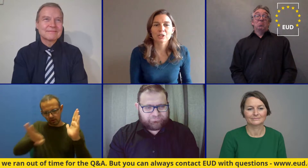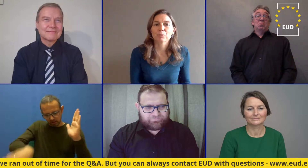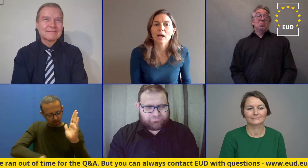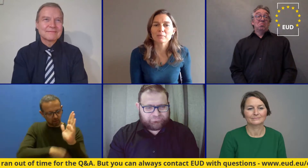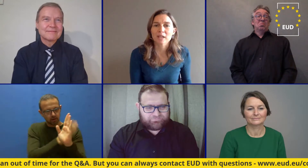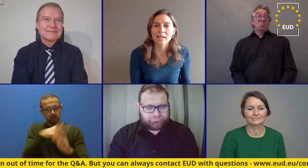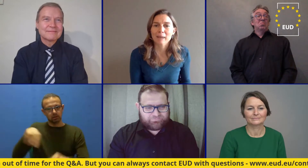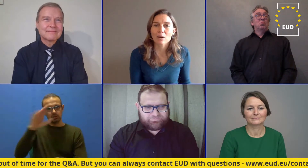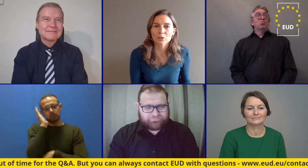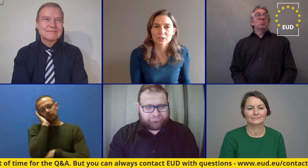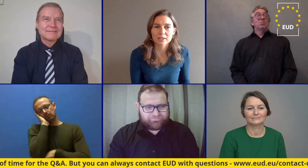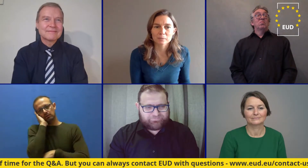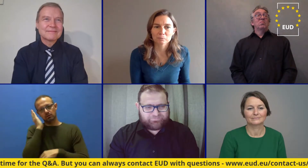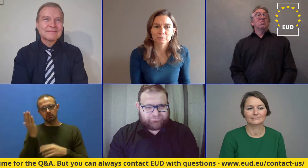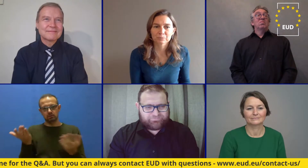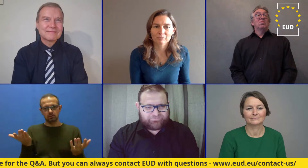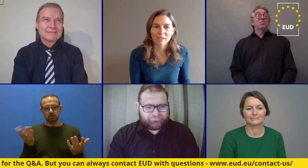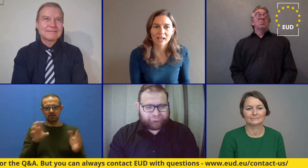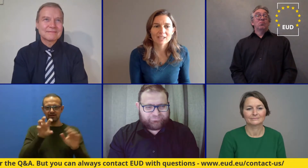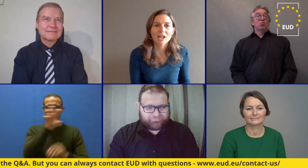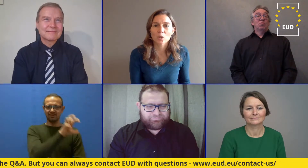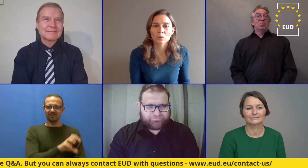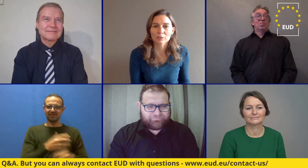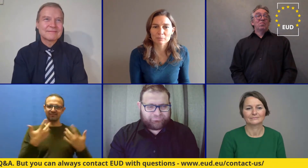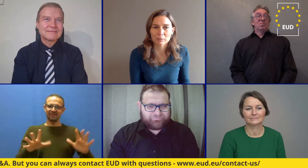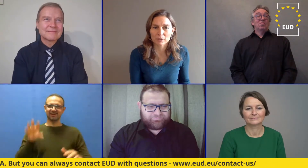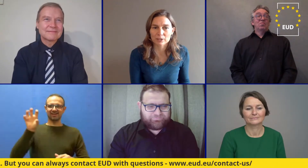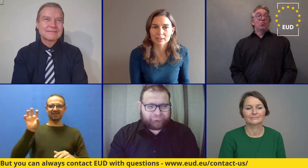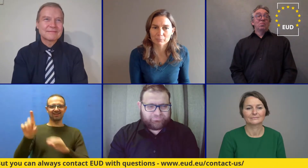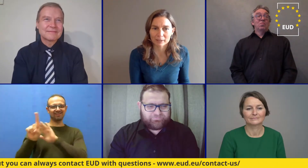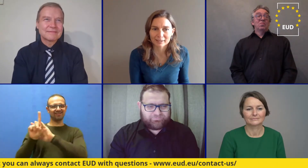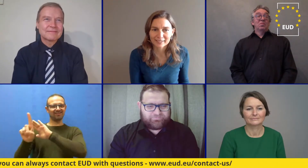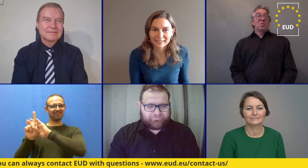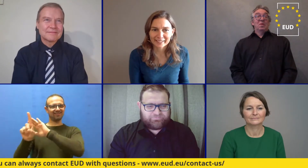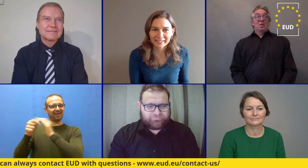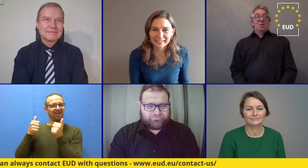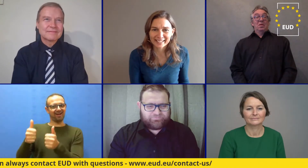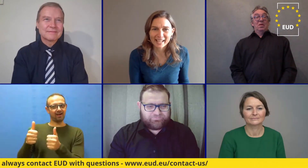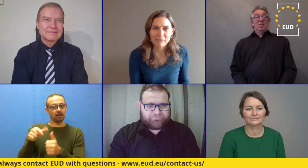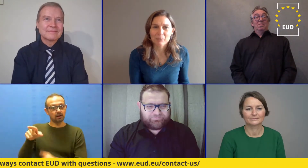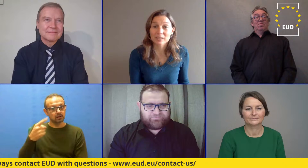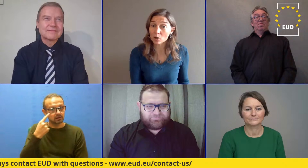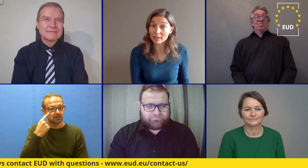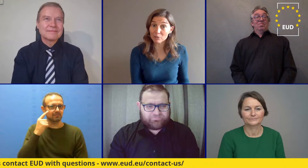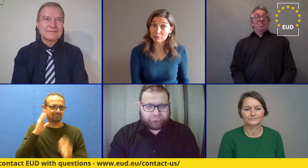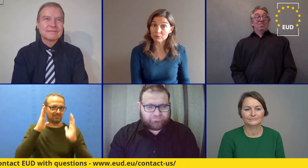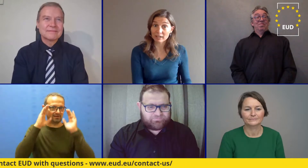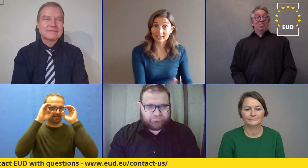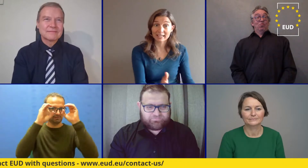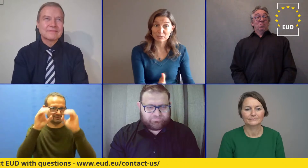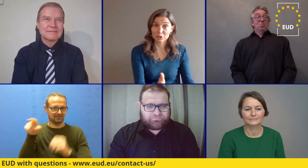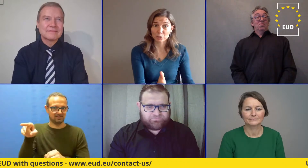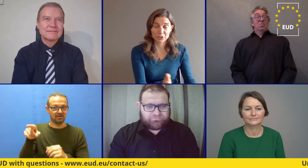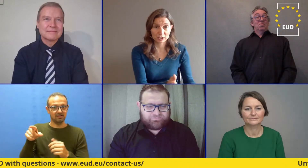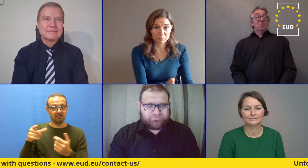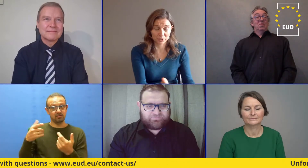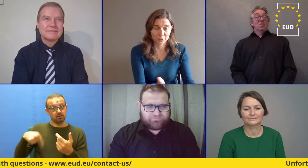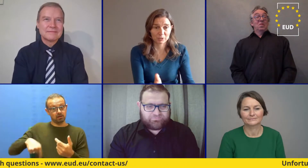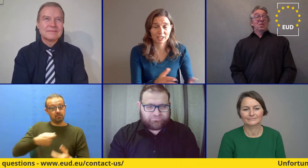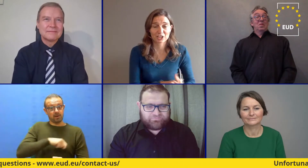during prime time hours, and not only when people are sleeping. People say, oh yeah, we provide sign language